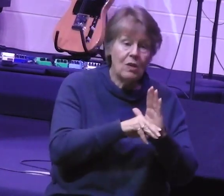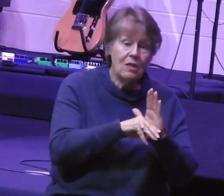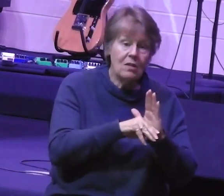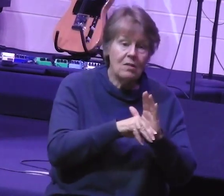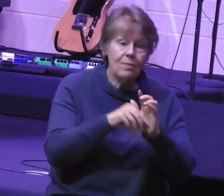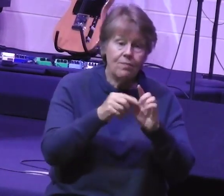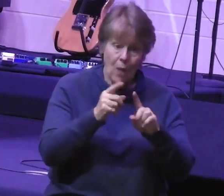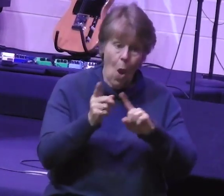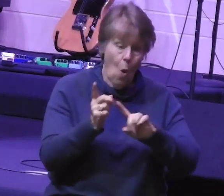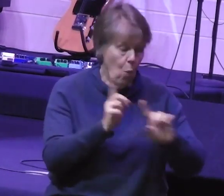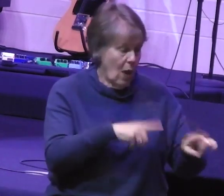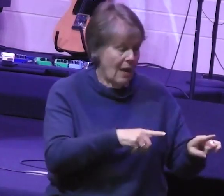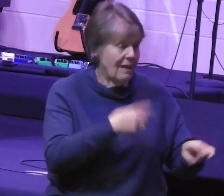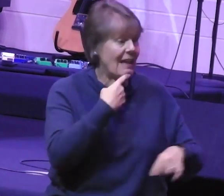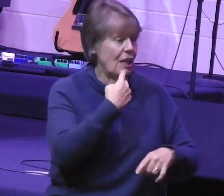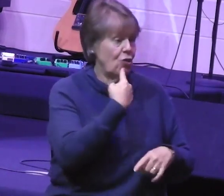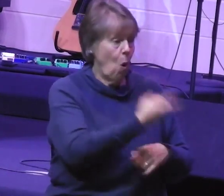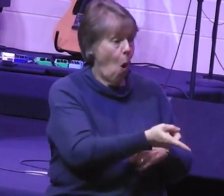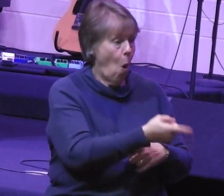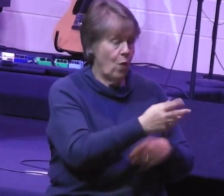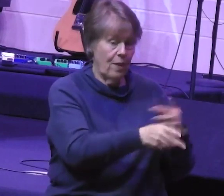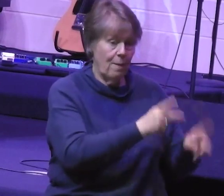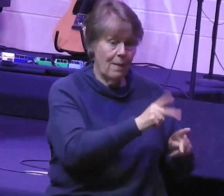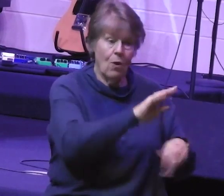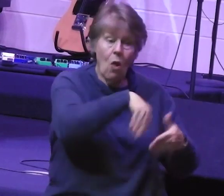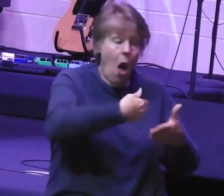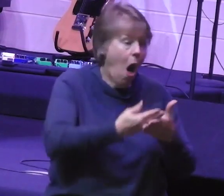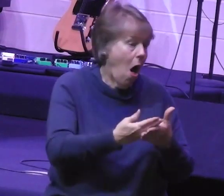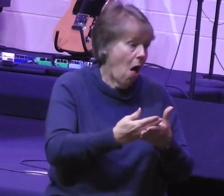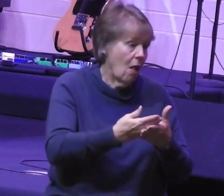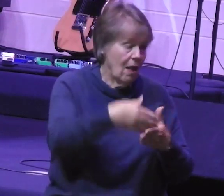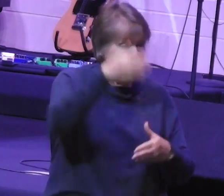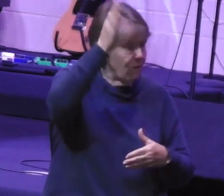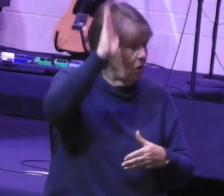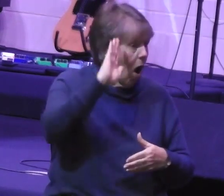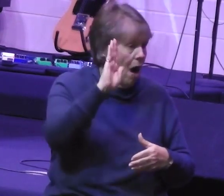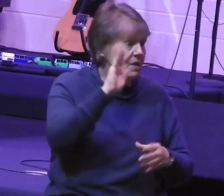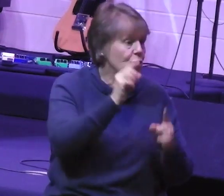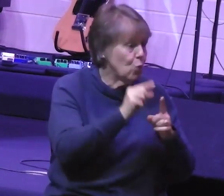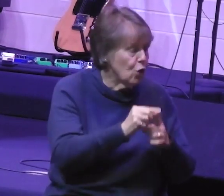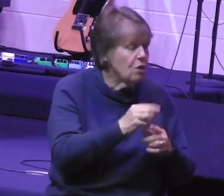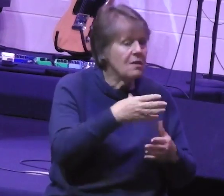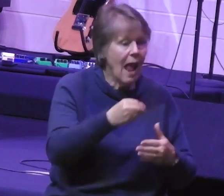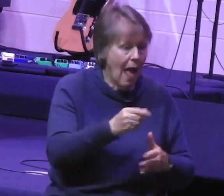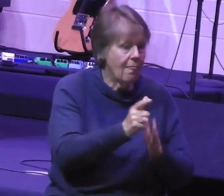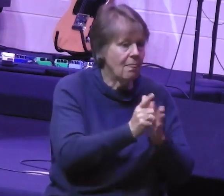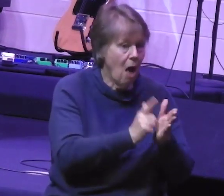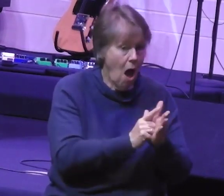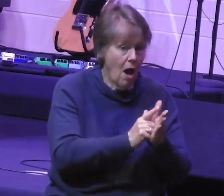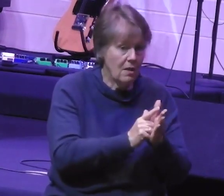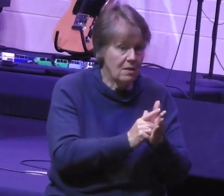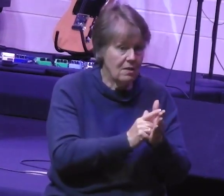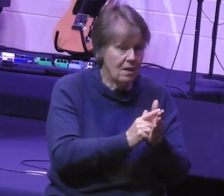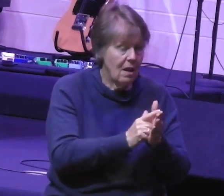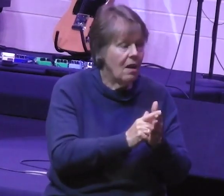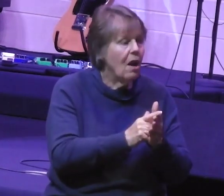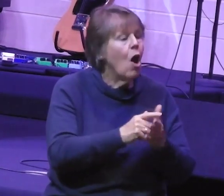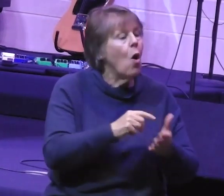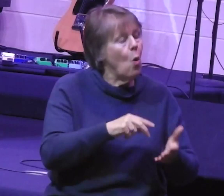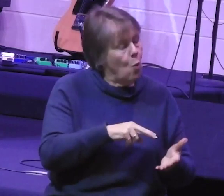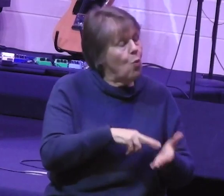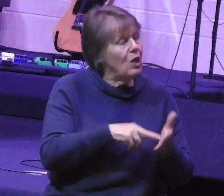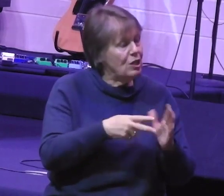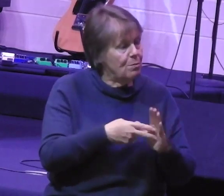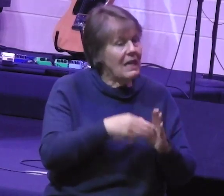people all of the Lord's words and laws, meaning he read what we call